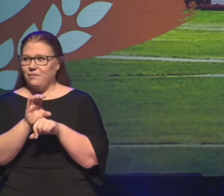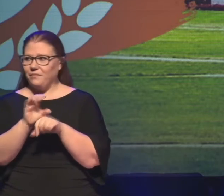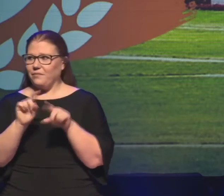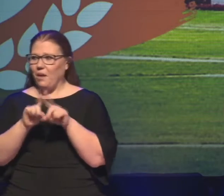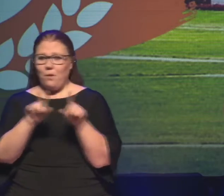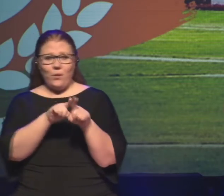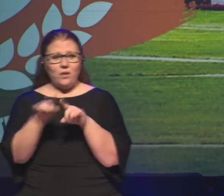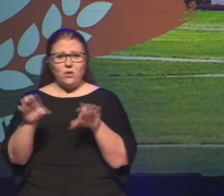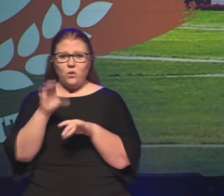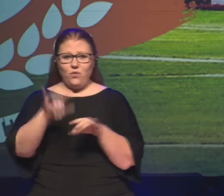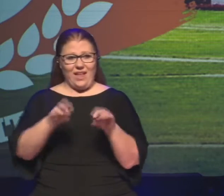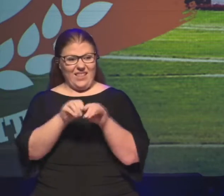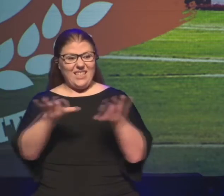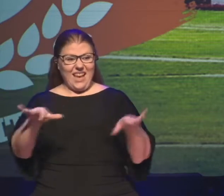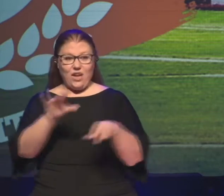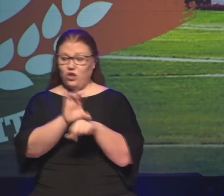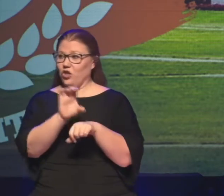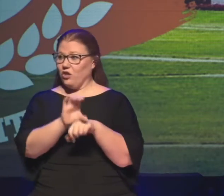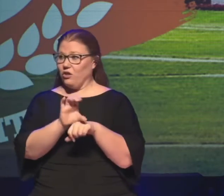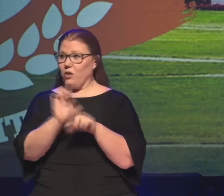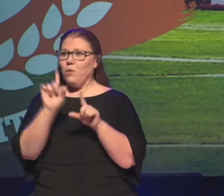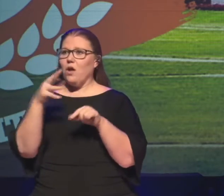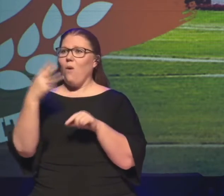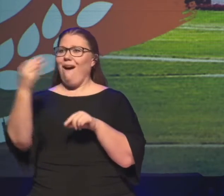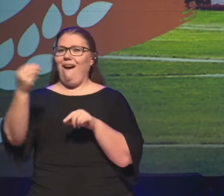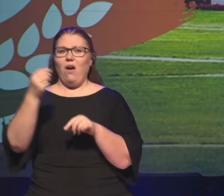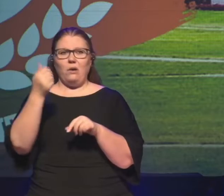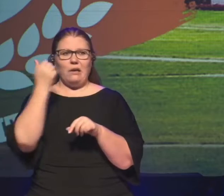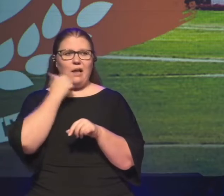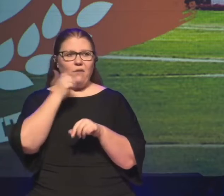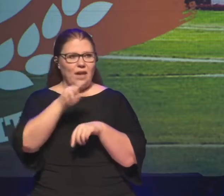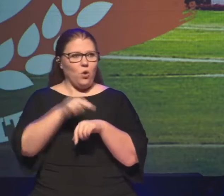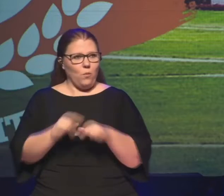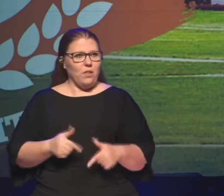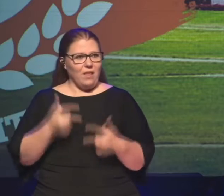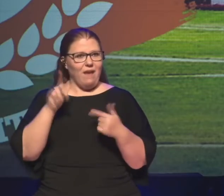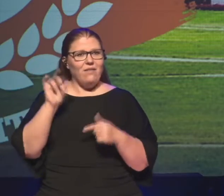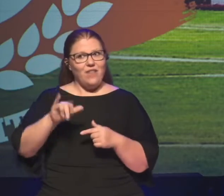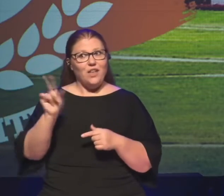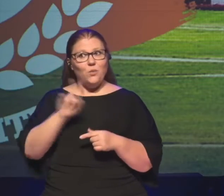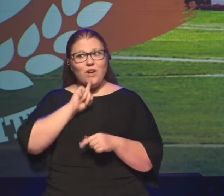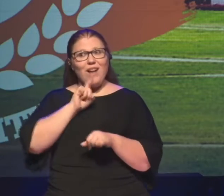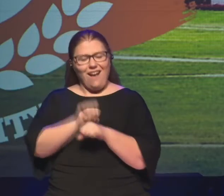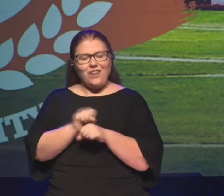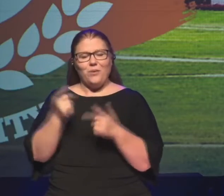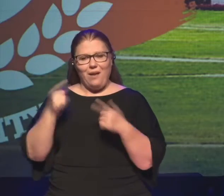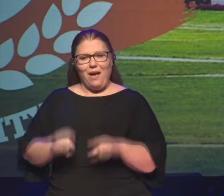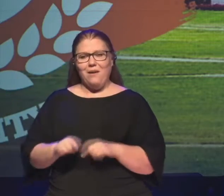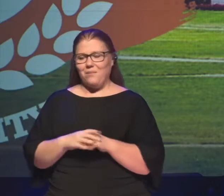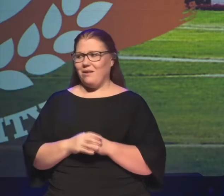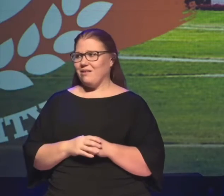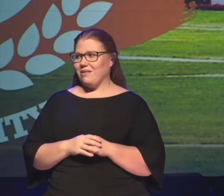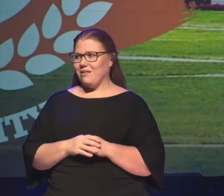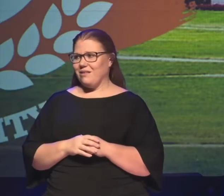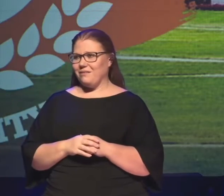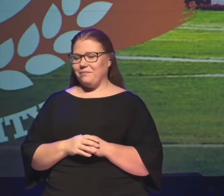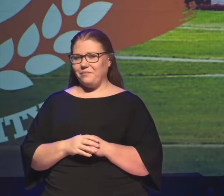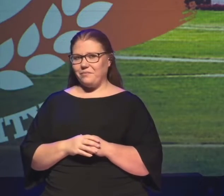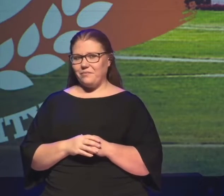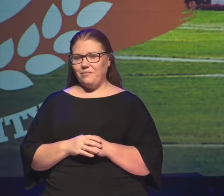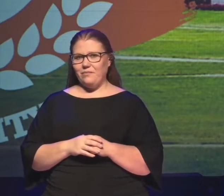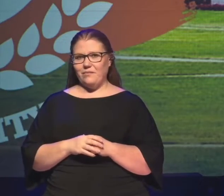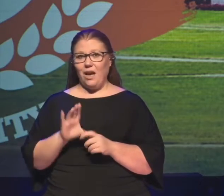we also do this as the scattered church. When you go out into your everyday normal life, that's really where it happens. That's where it